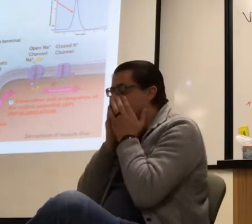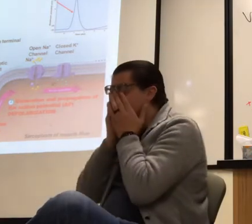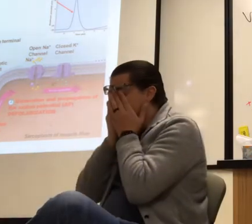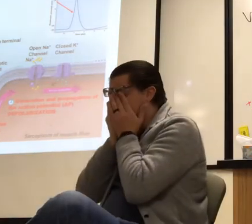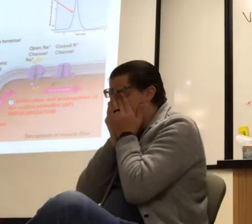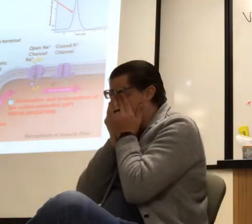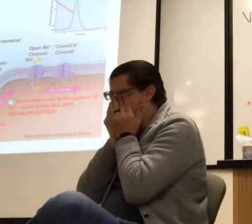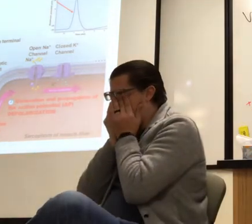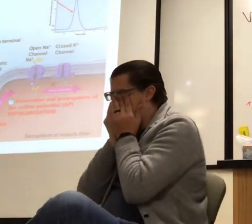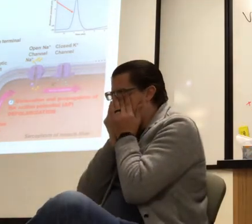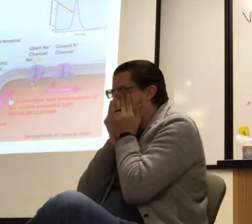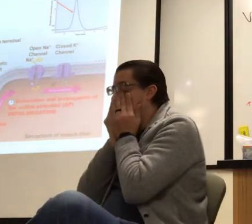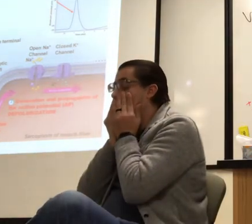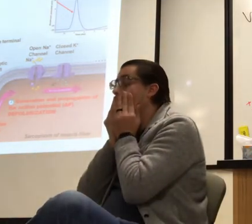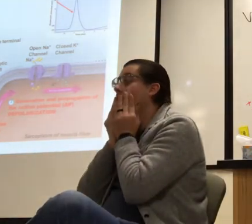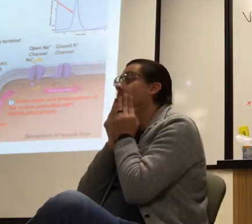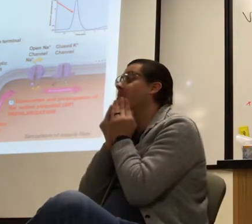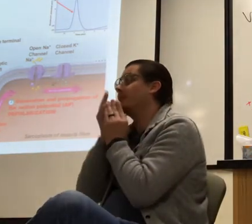Negative 70.